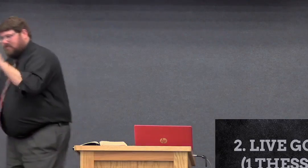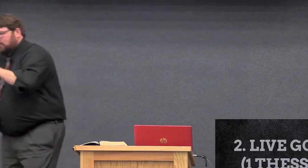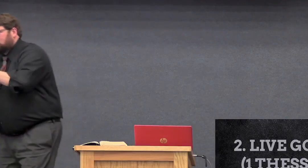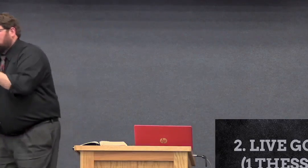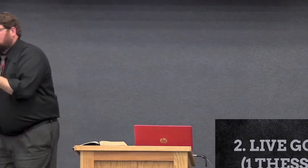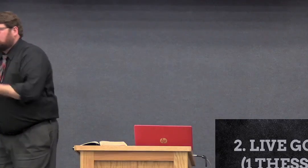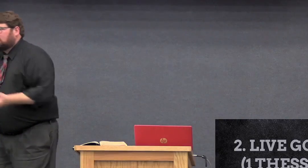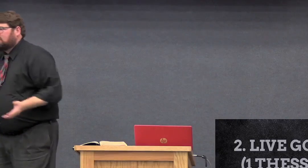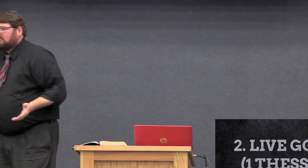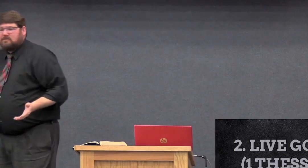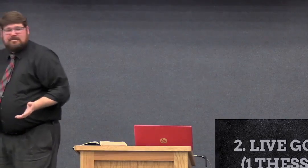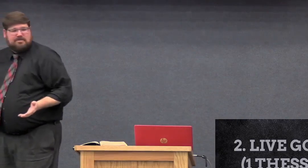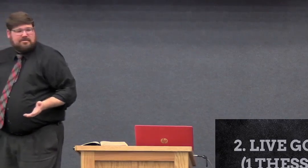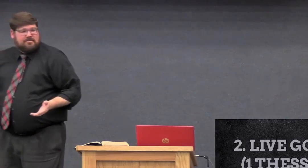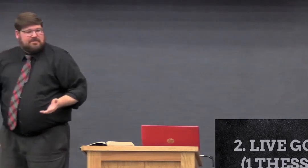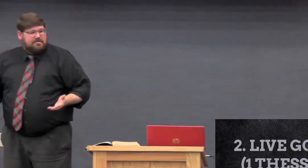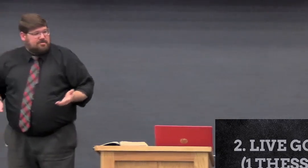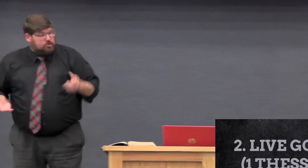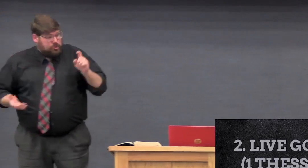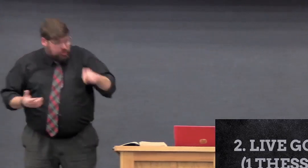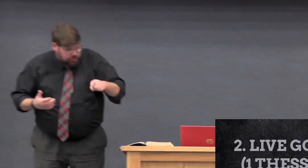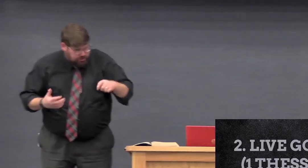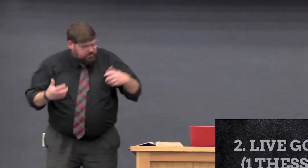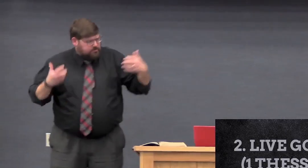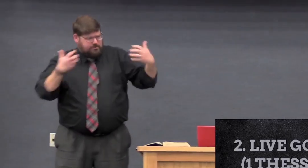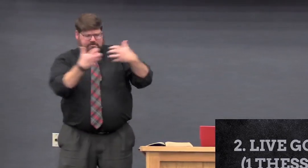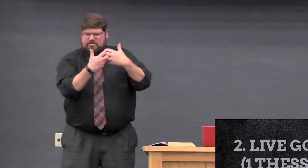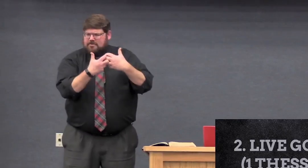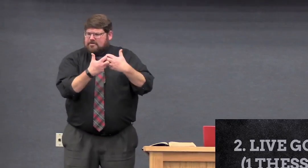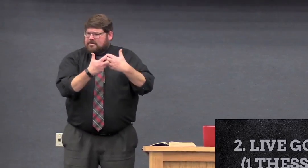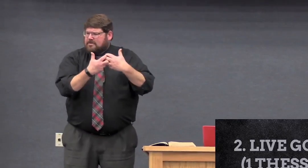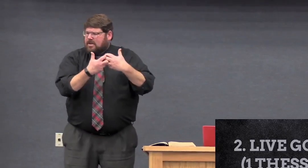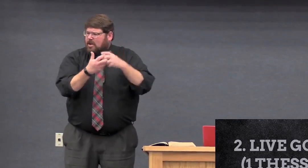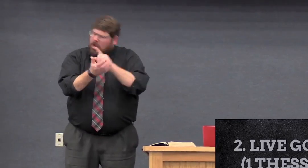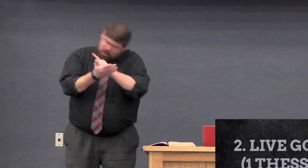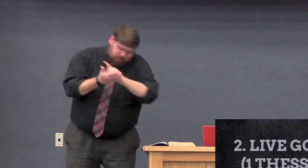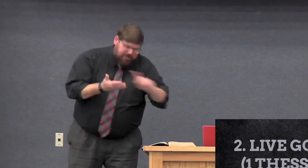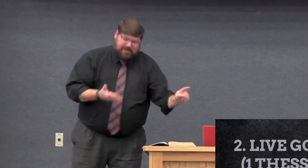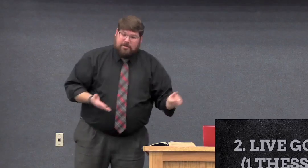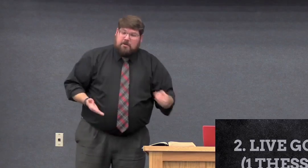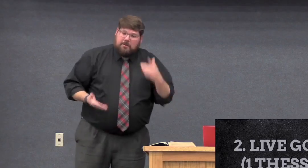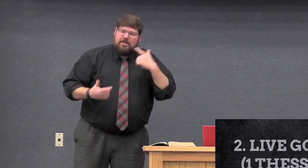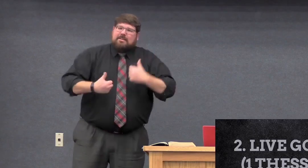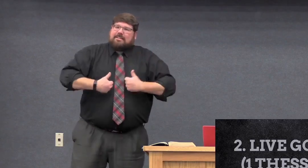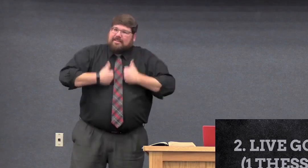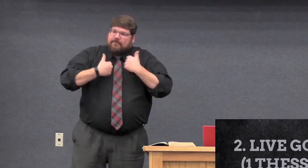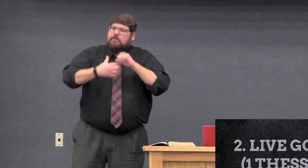Sunday morning at church. You don't come with a cleaned up appearance on Sunday morning. What you are like